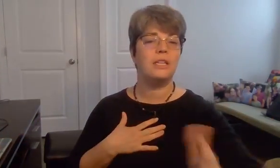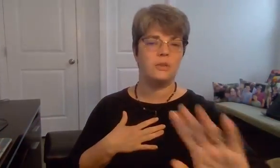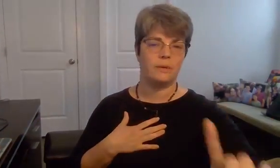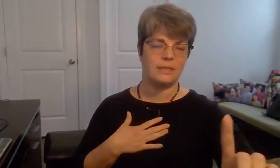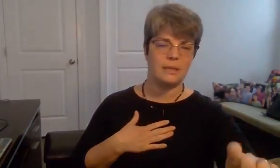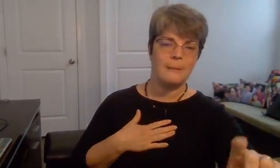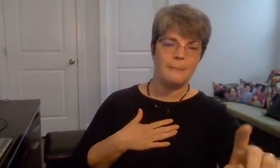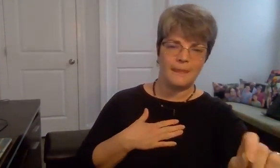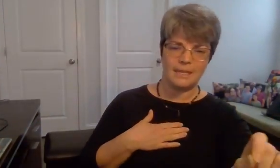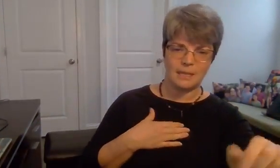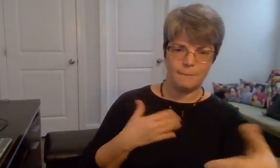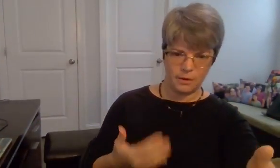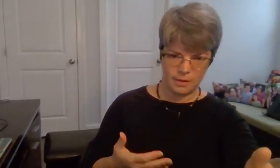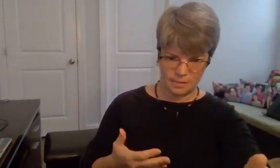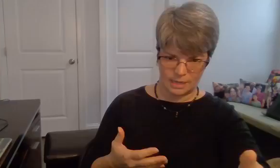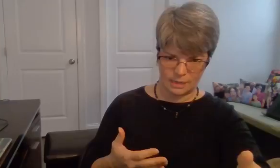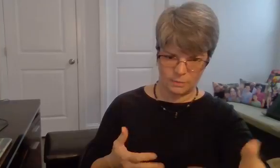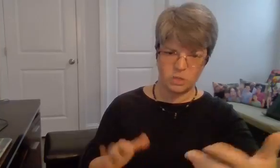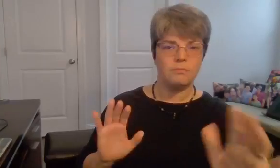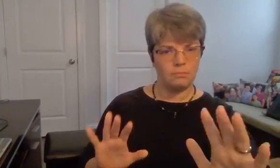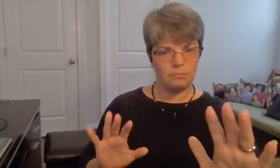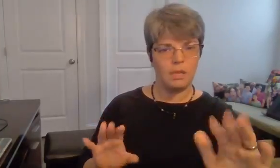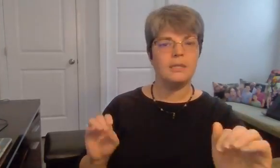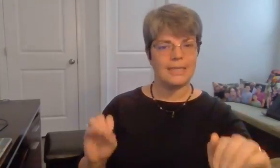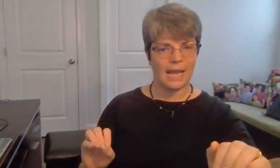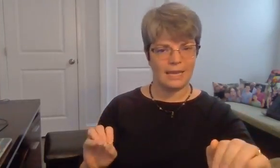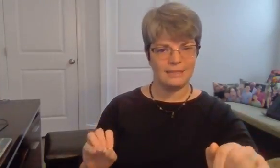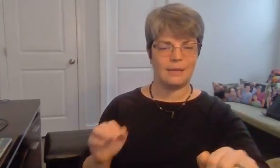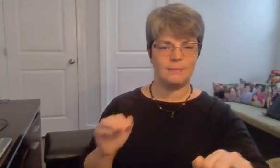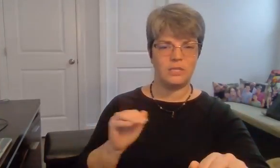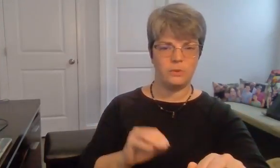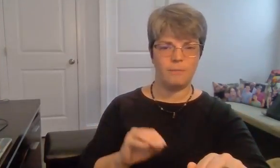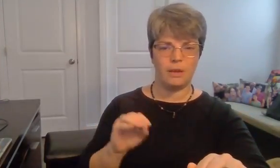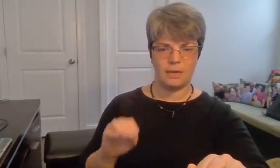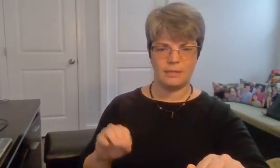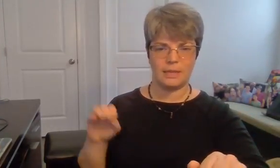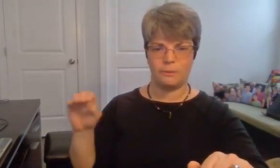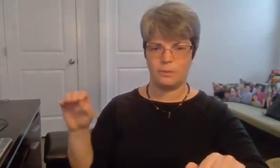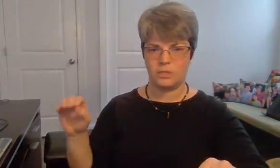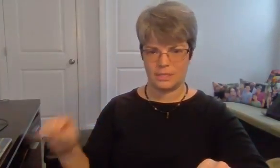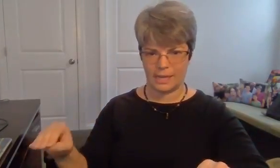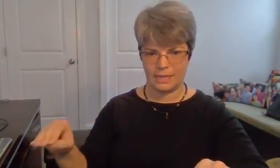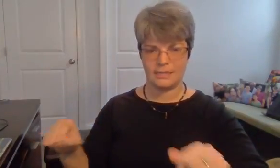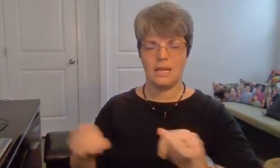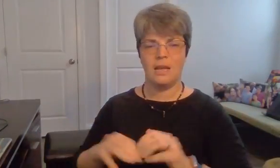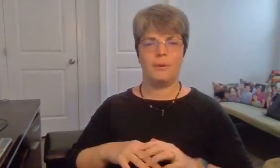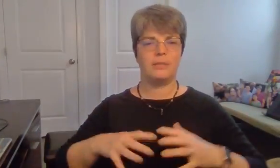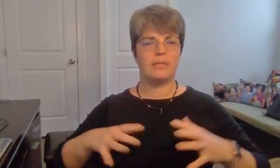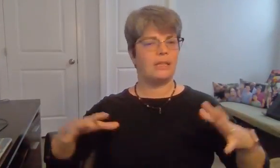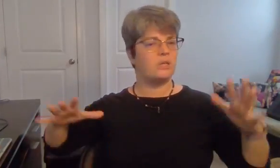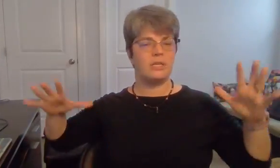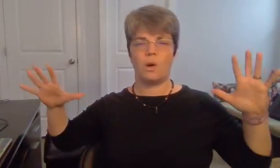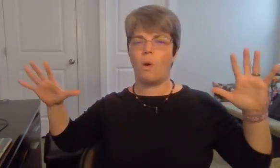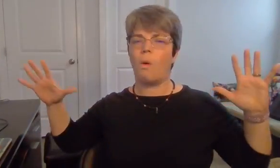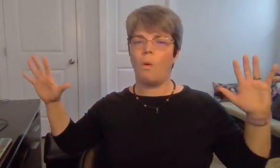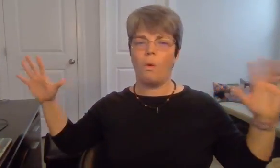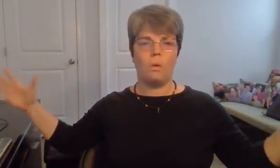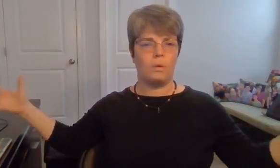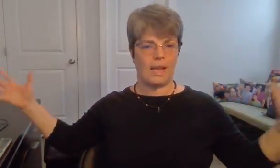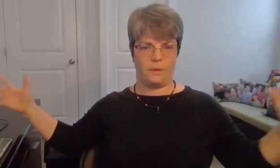you on is American Sign Language signs. I'm teaching you American Sign Language signs. American Sign Language is a whole